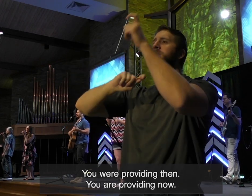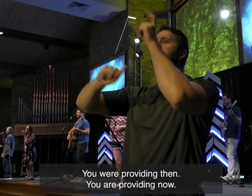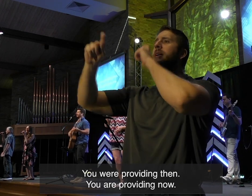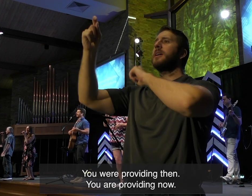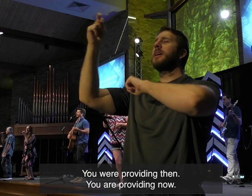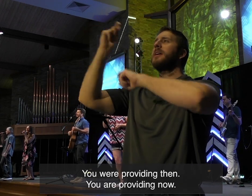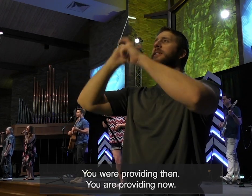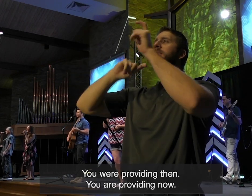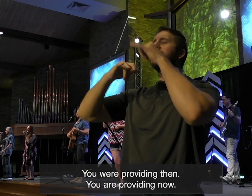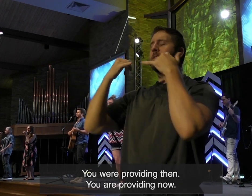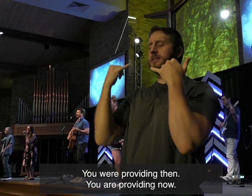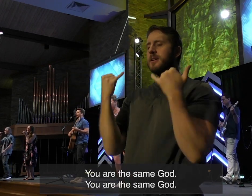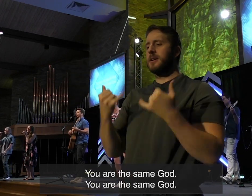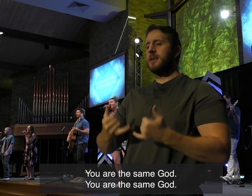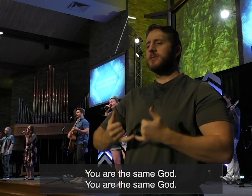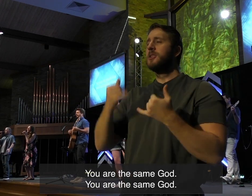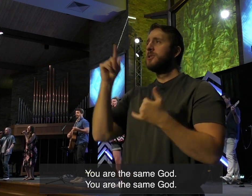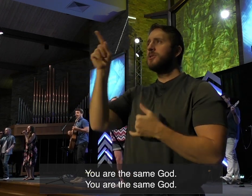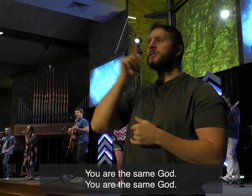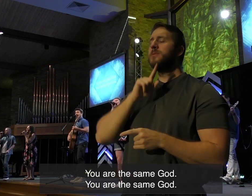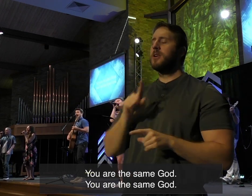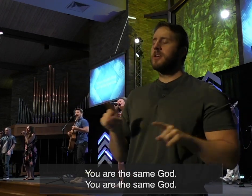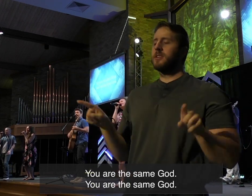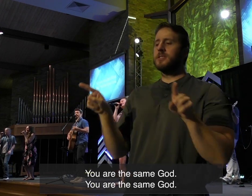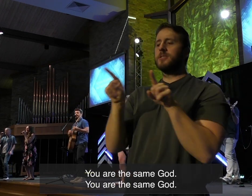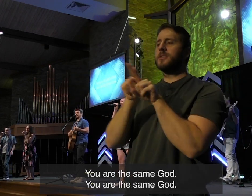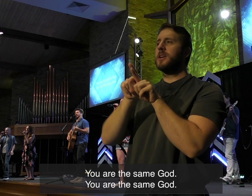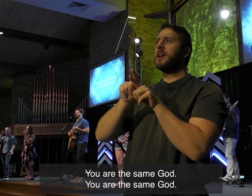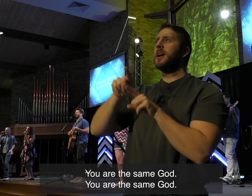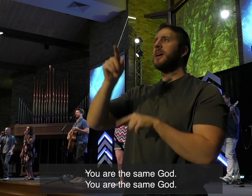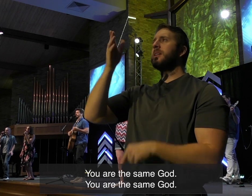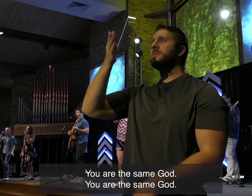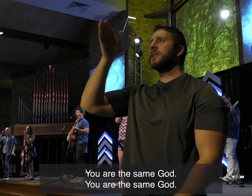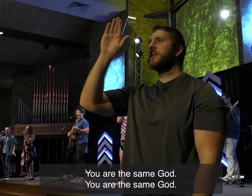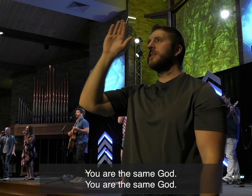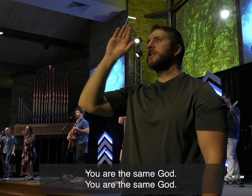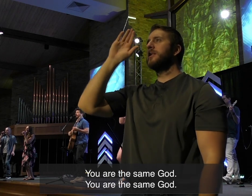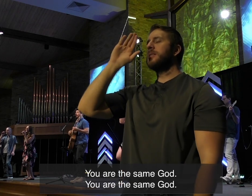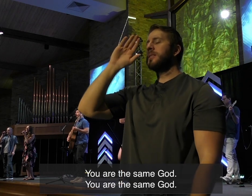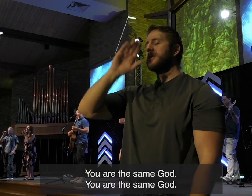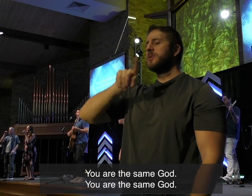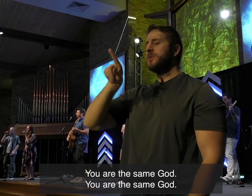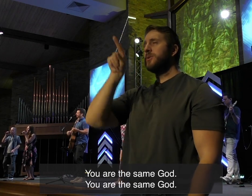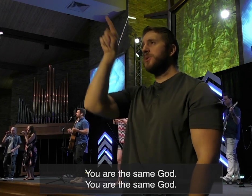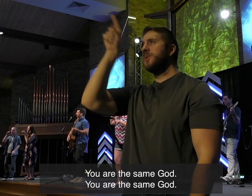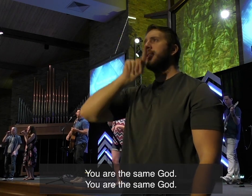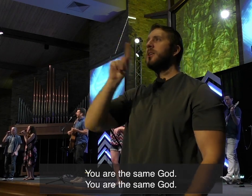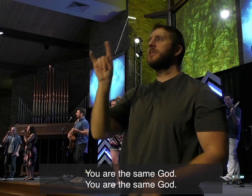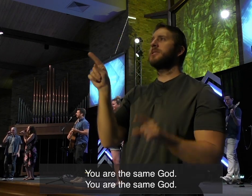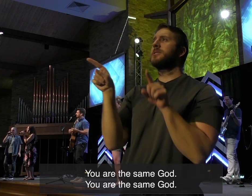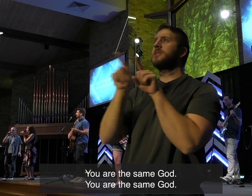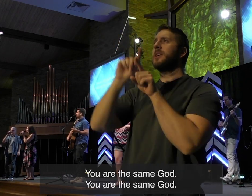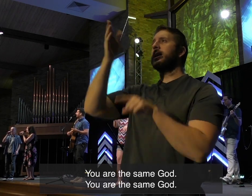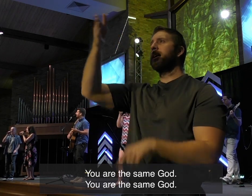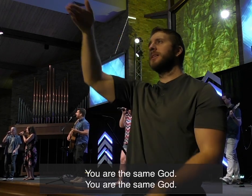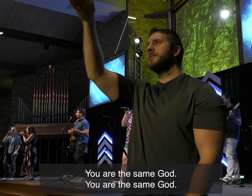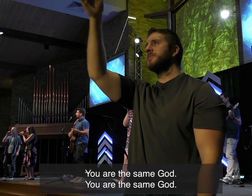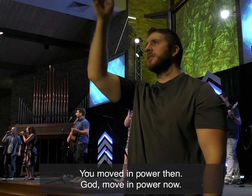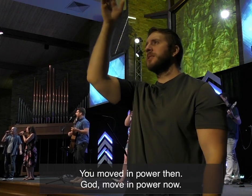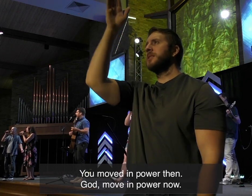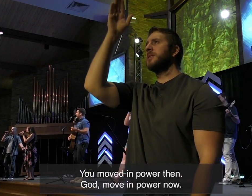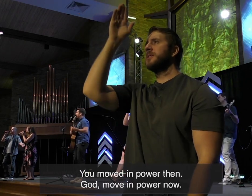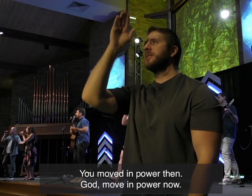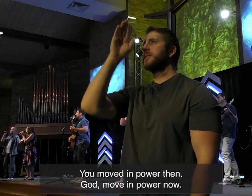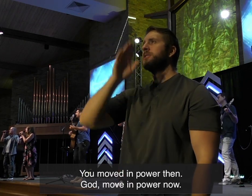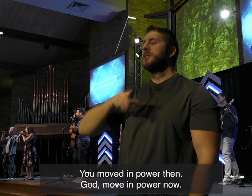are providing now. You are the same God, you are the